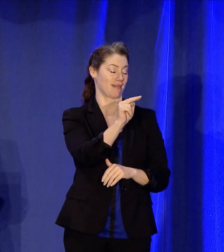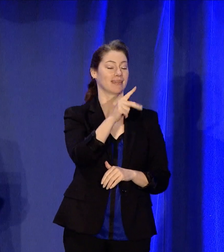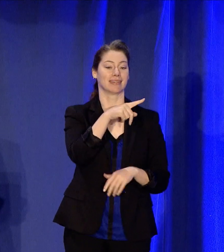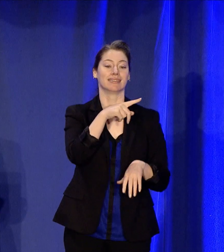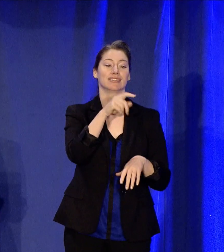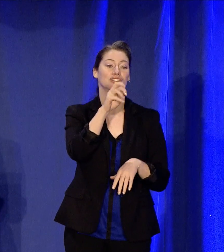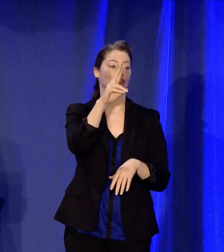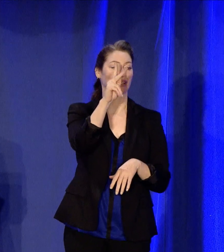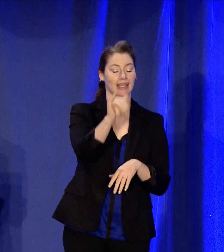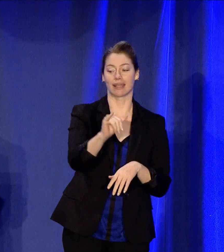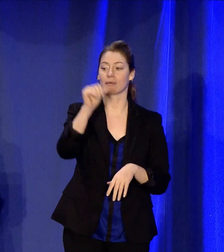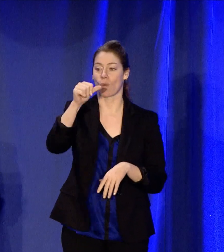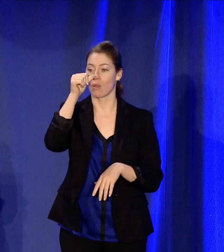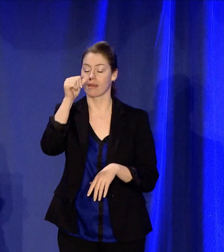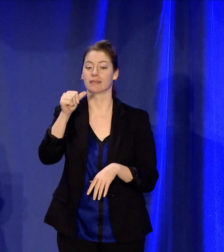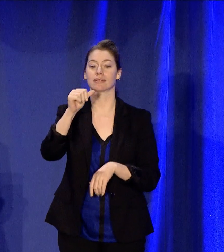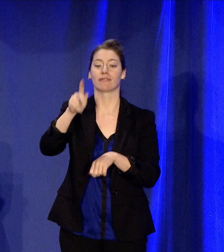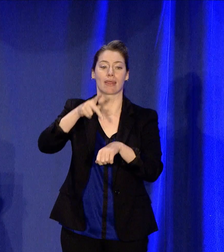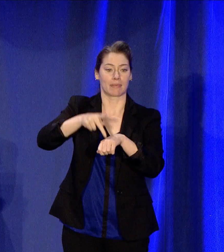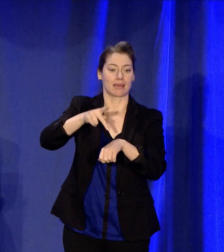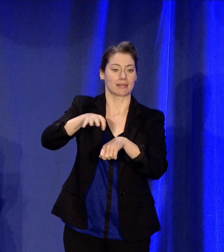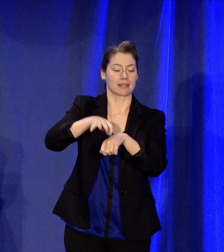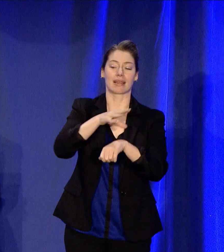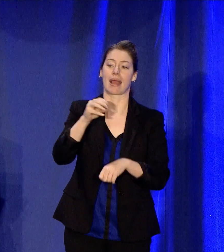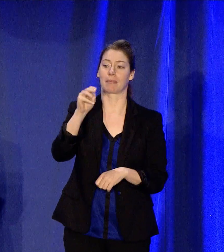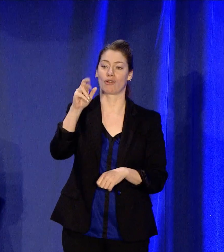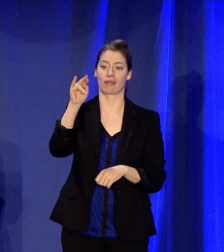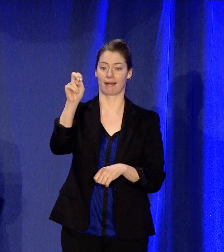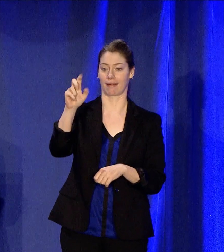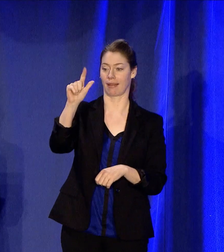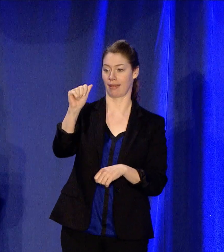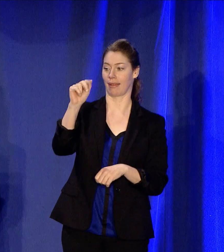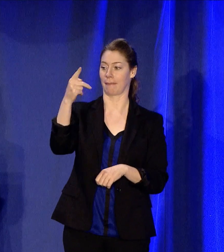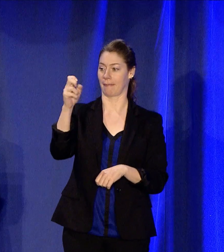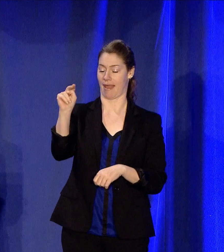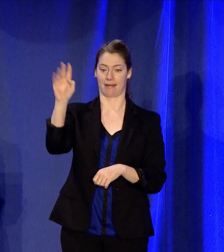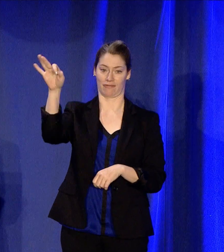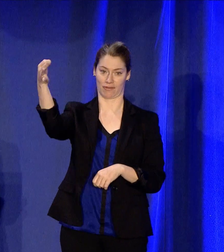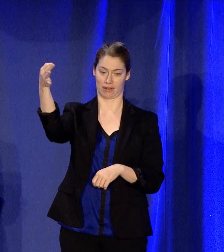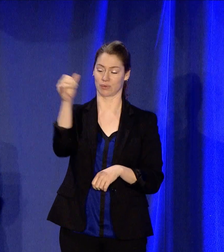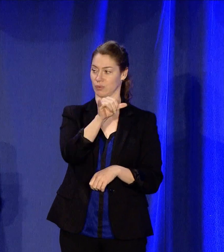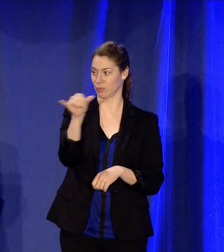and in Poland, in the Philippines, and with Marine Le Pen in France.